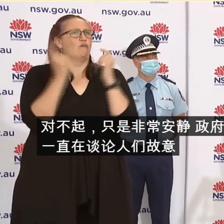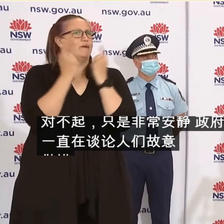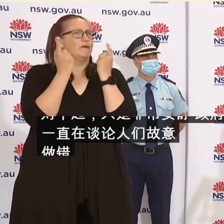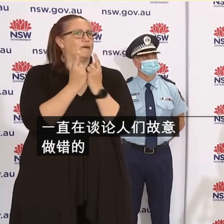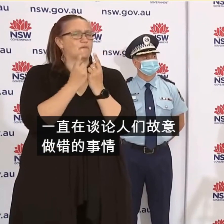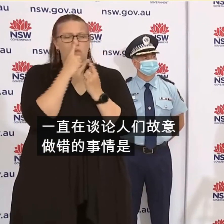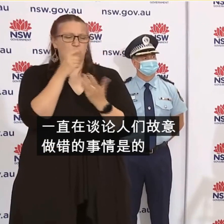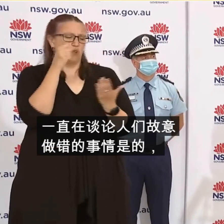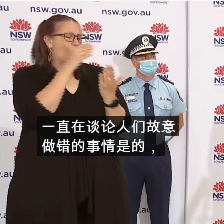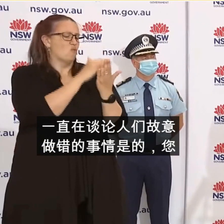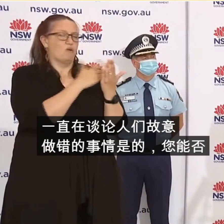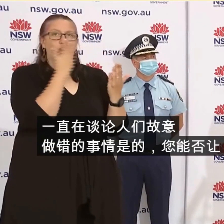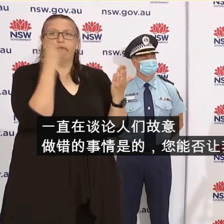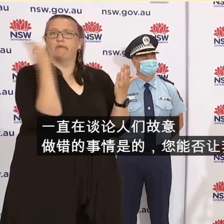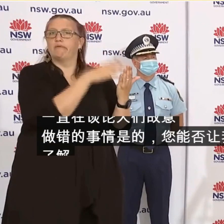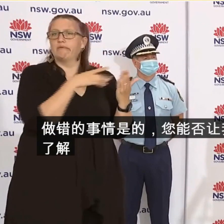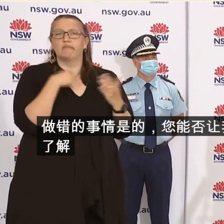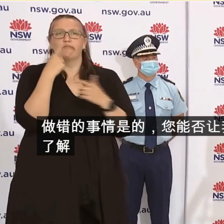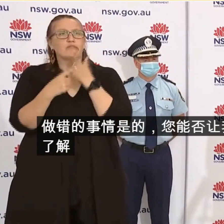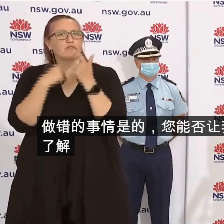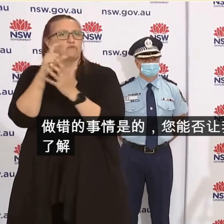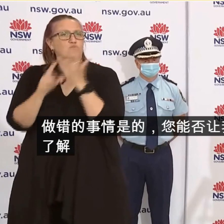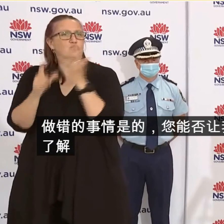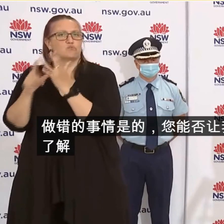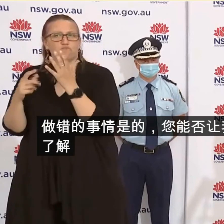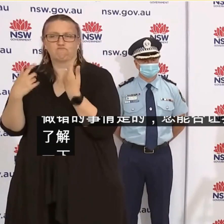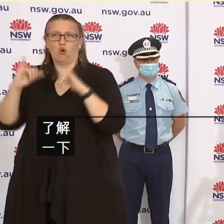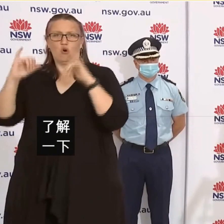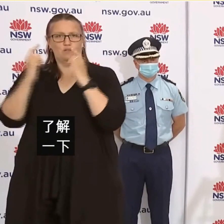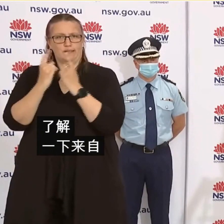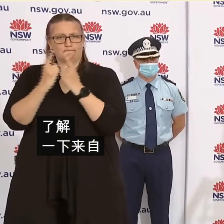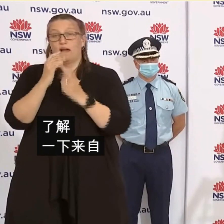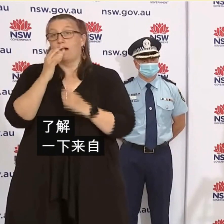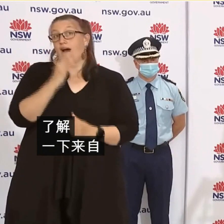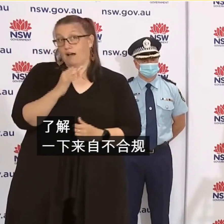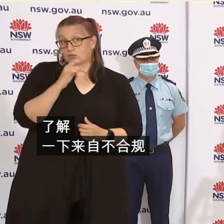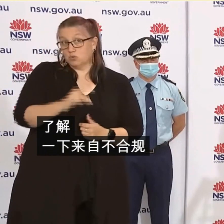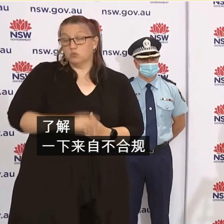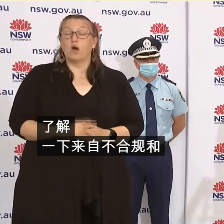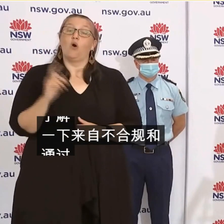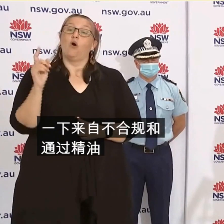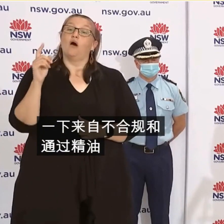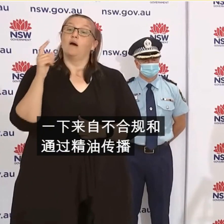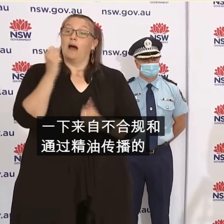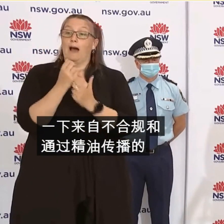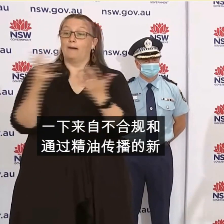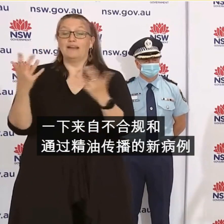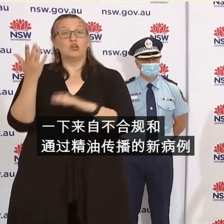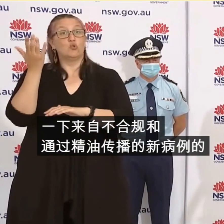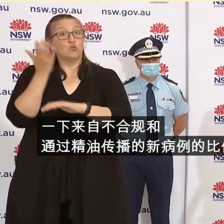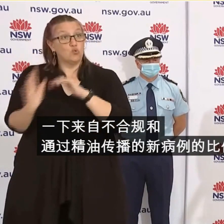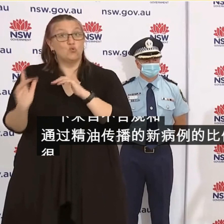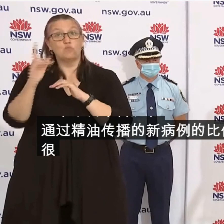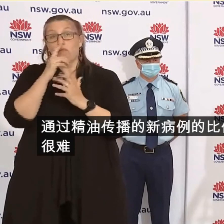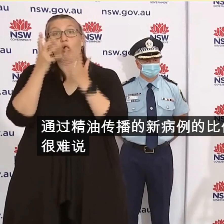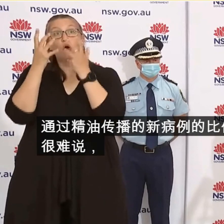people knowingly doing the wrong thing. Yes. Yeah. Can you give us some idea of the proportion of new cases that are from non-compliance and those that are transmission from